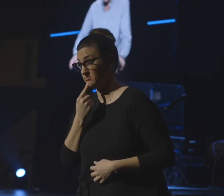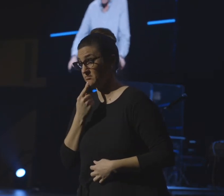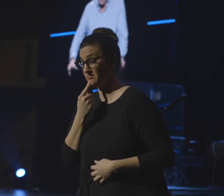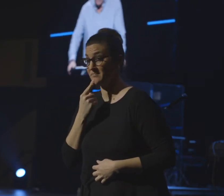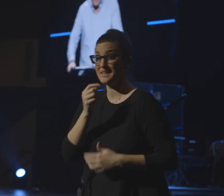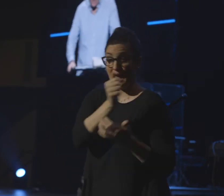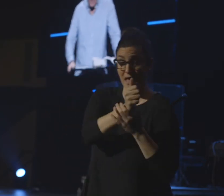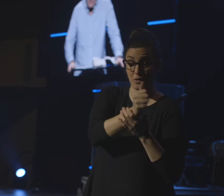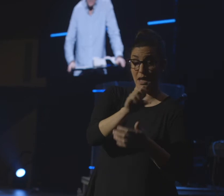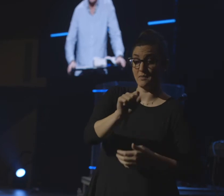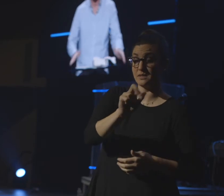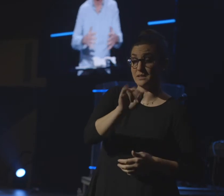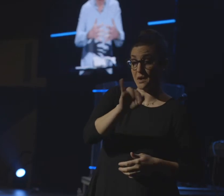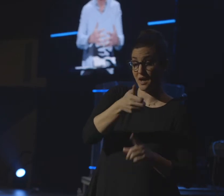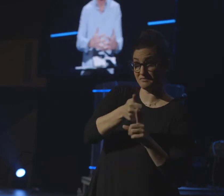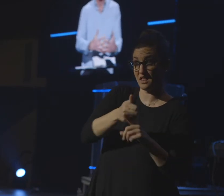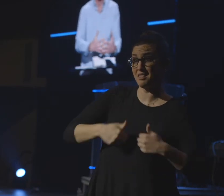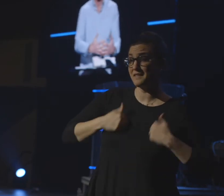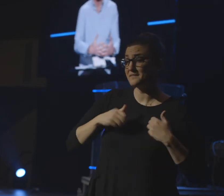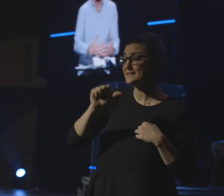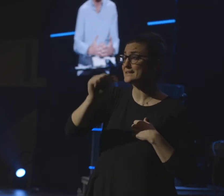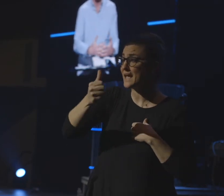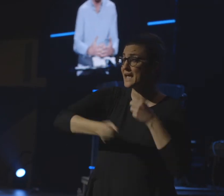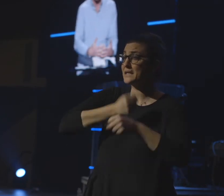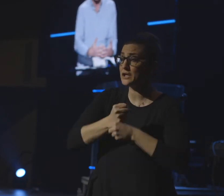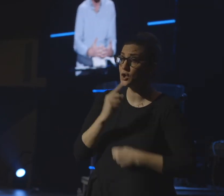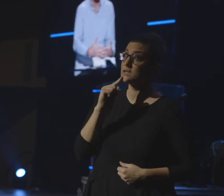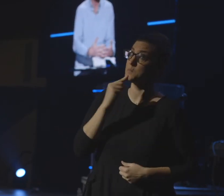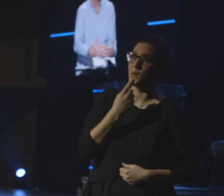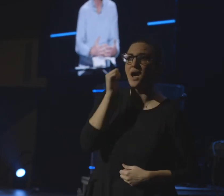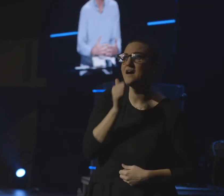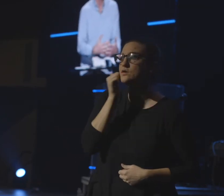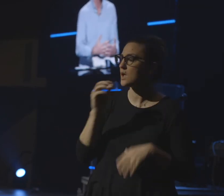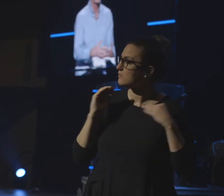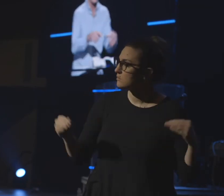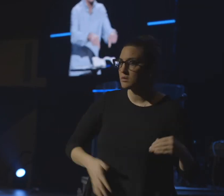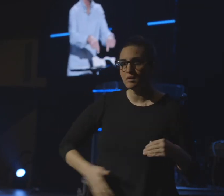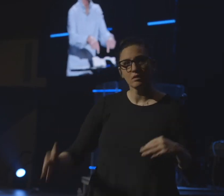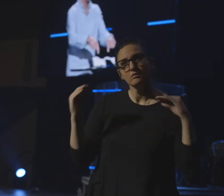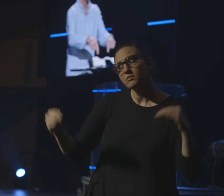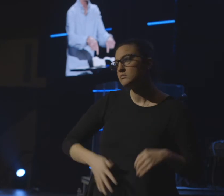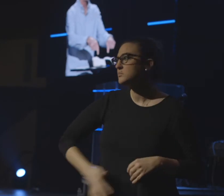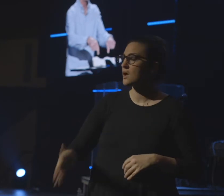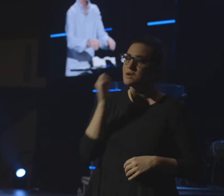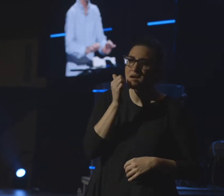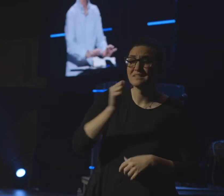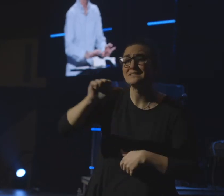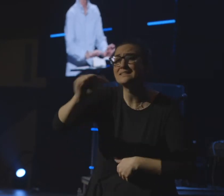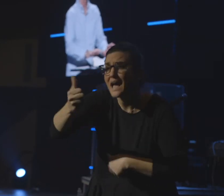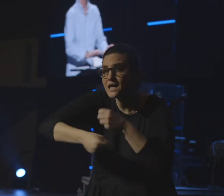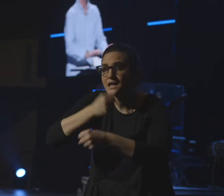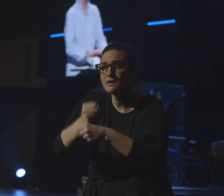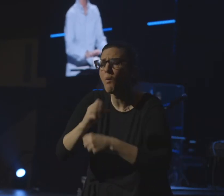promise. 65 is now 75. Let me say something about this culture. Perhaps true in our culture, but certainly in this culture. You need